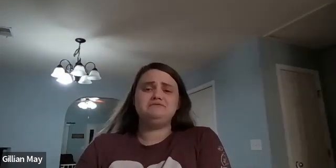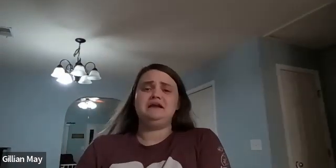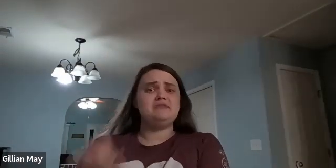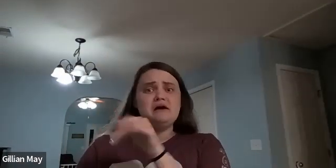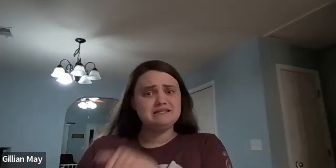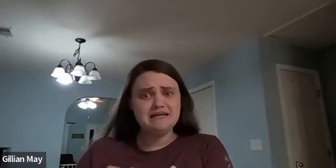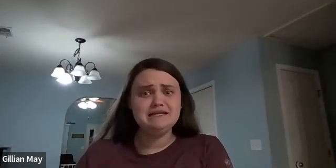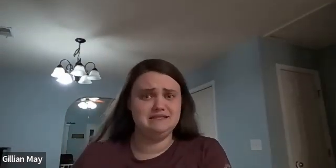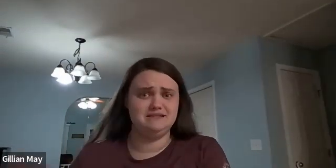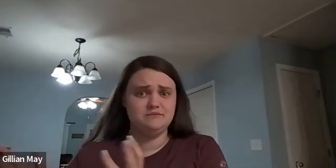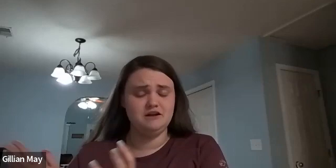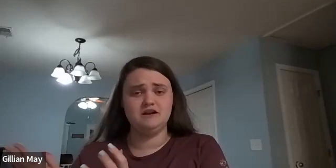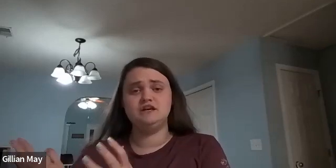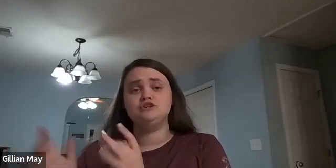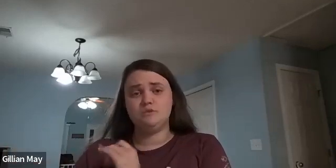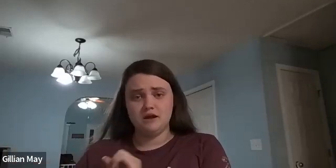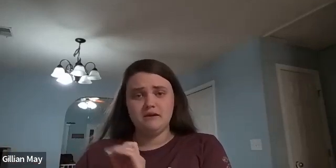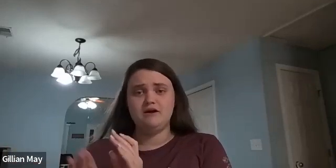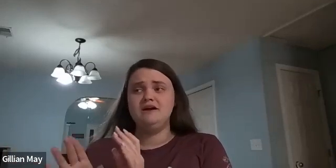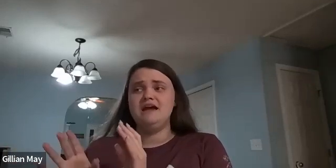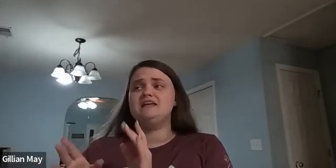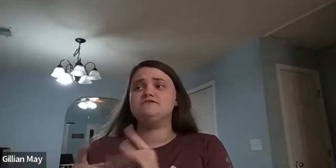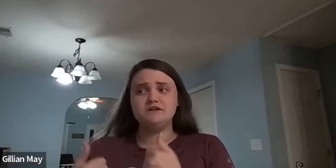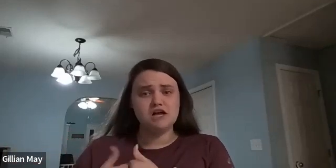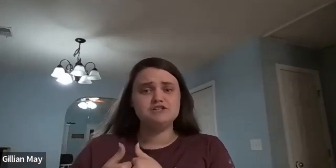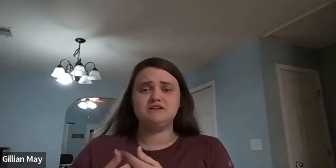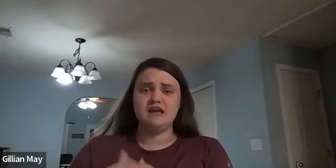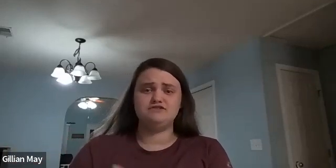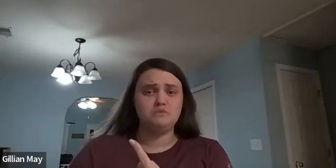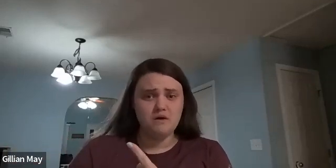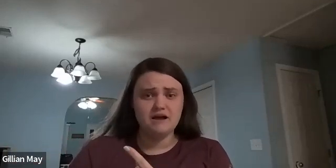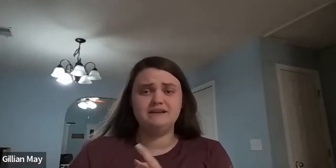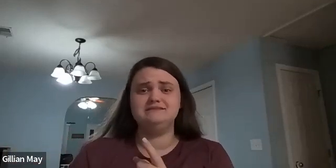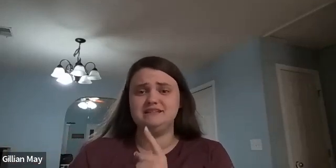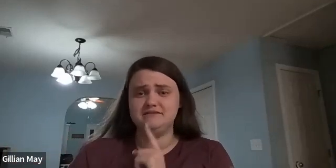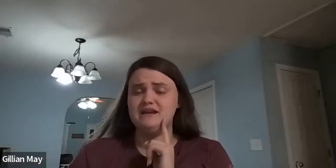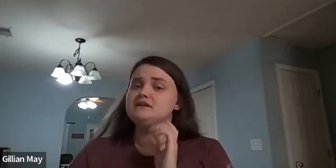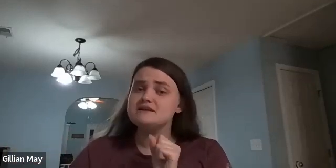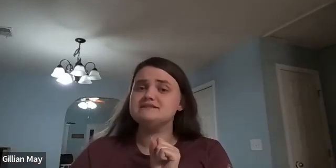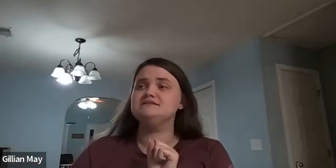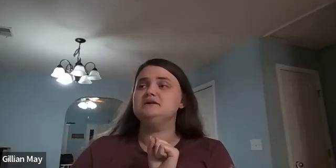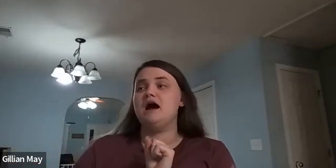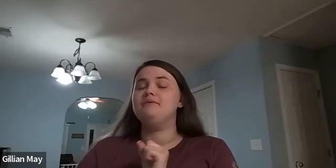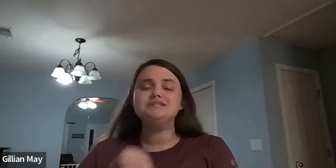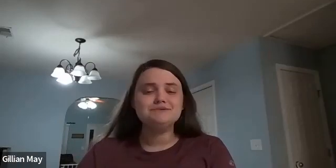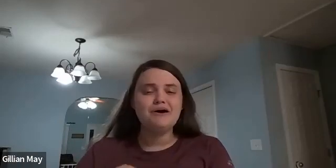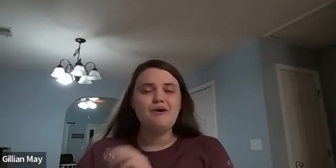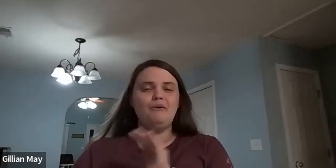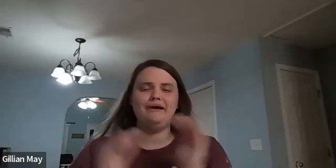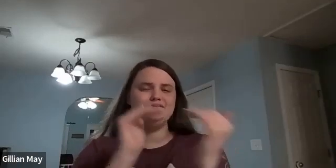like 1,000 kids in some areas to worry about. It is very challenging if they have just one deaf kid. And yes, I wish it was all, well, everyone's